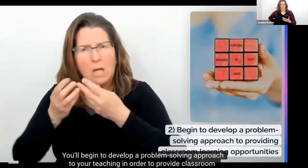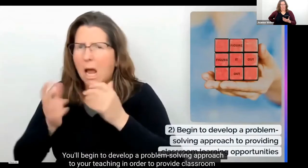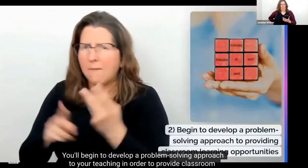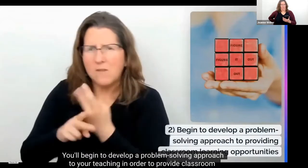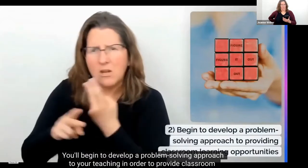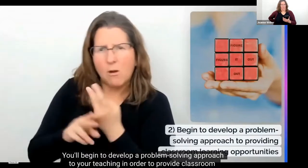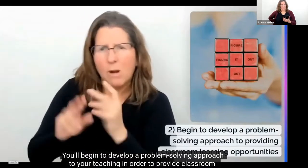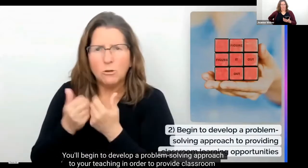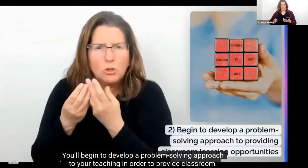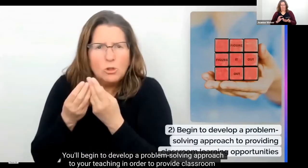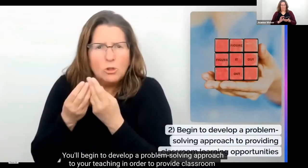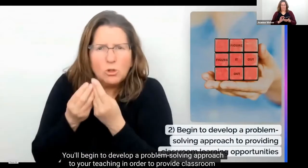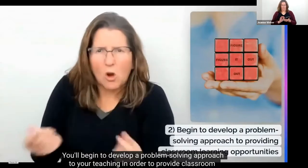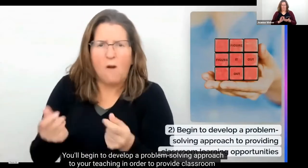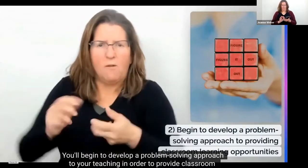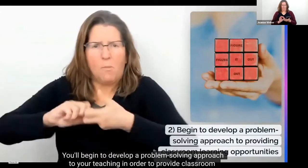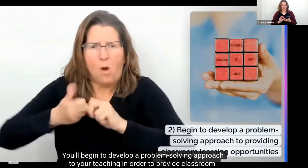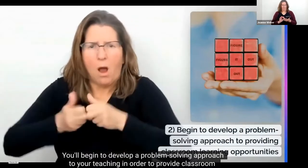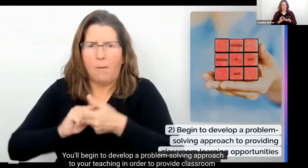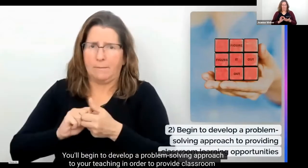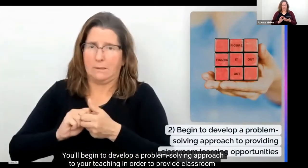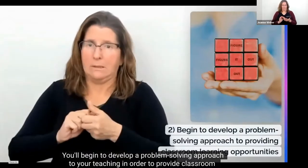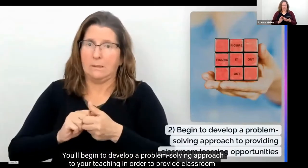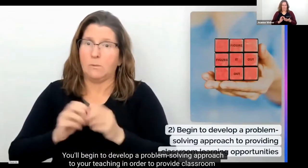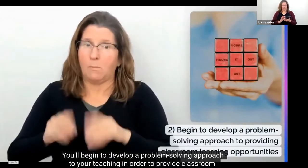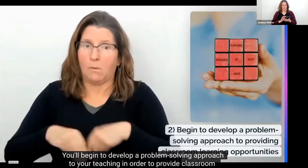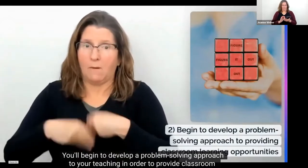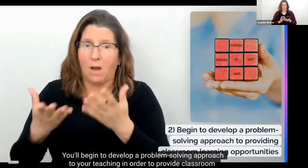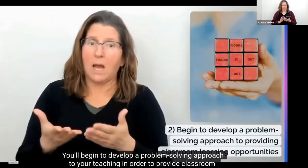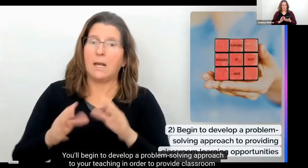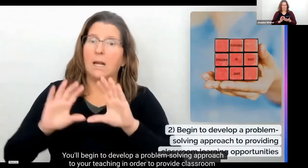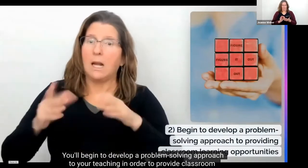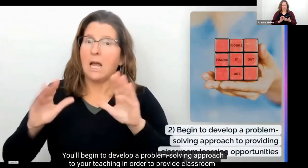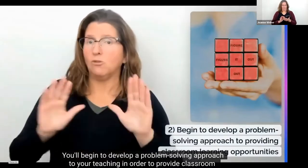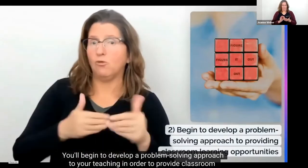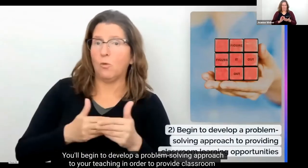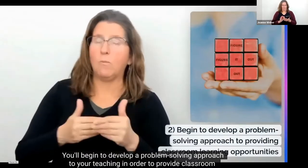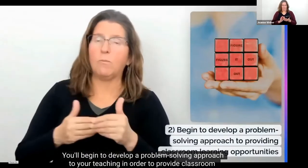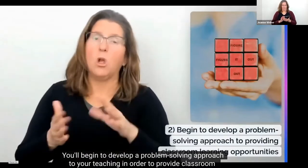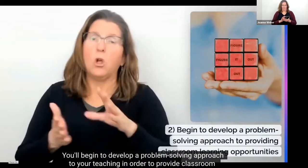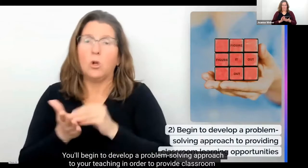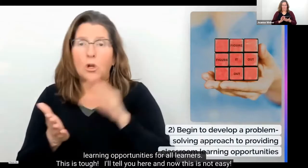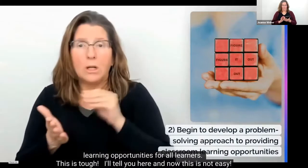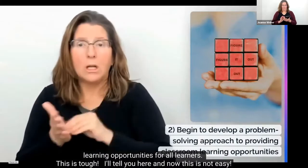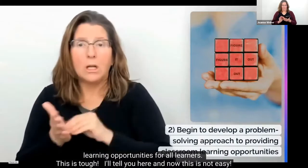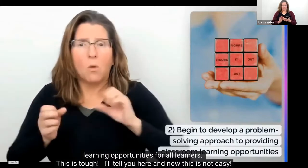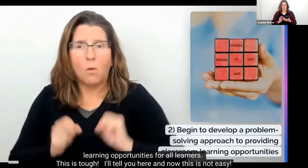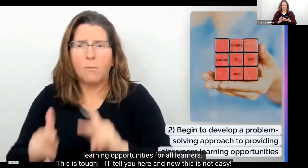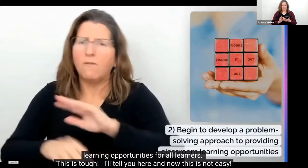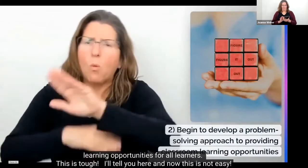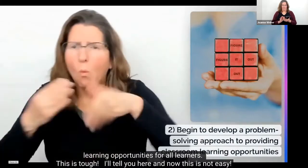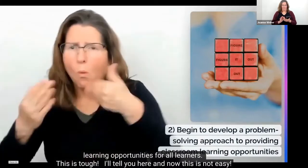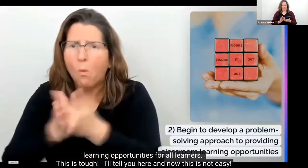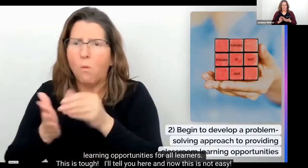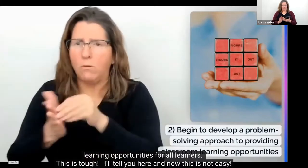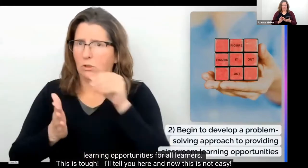You'll begin to develop a problem-solving approach to your teaching in order to provide classroom learning